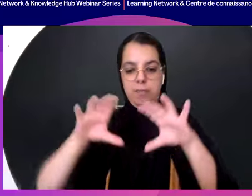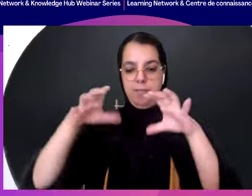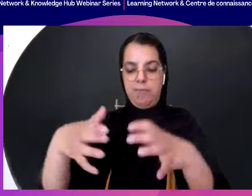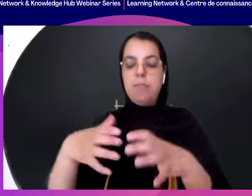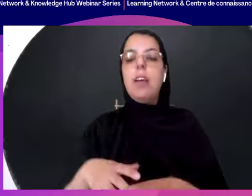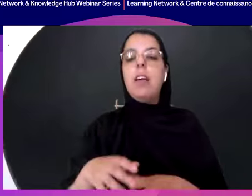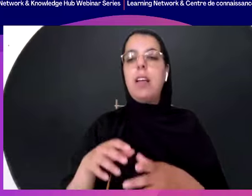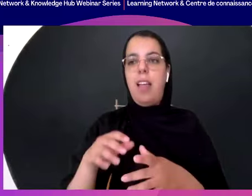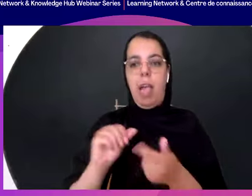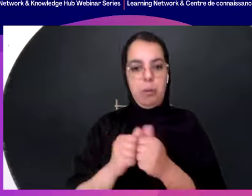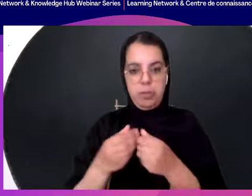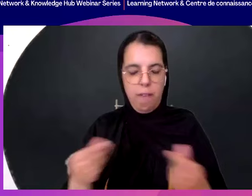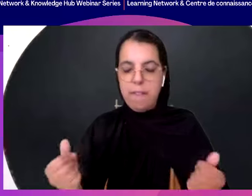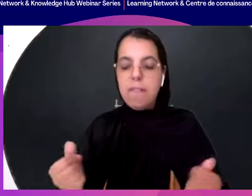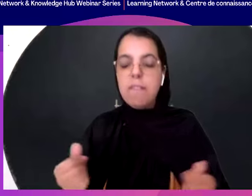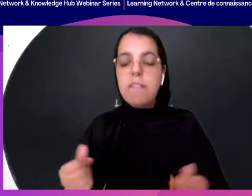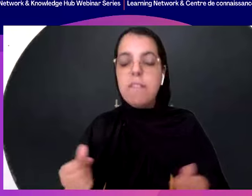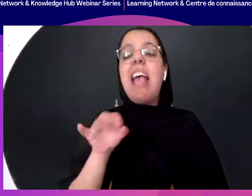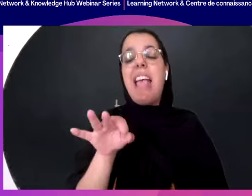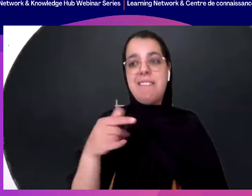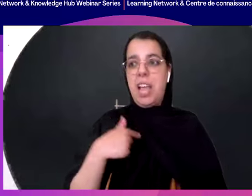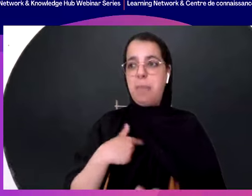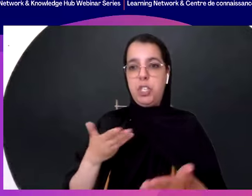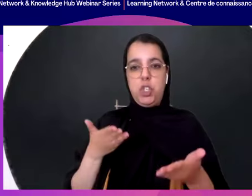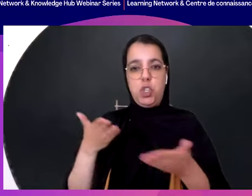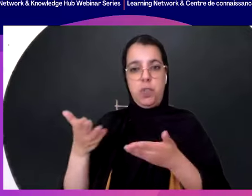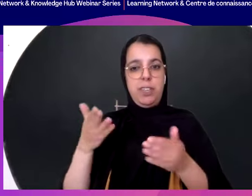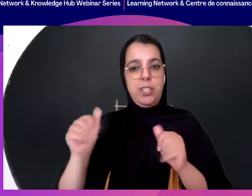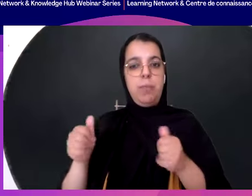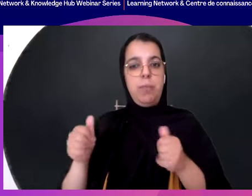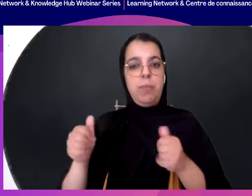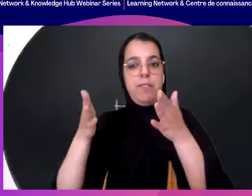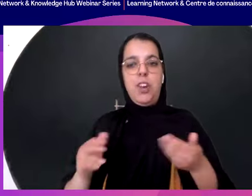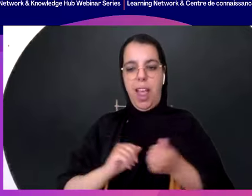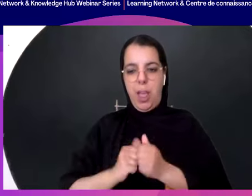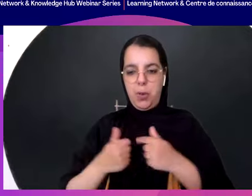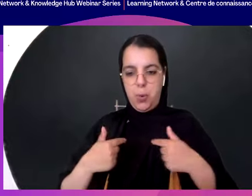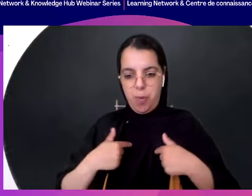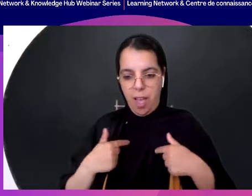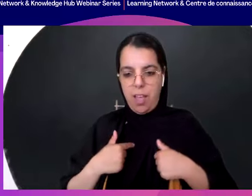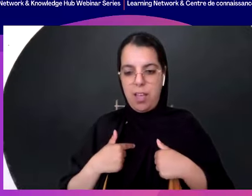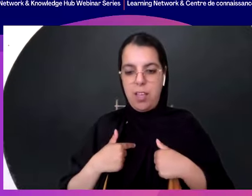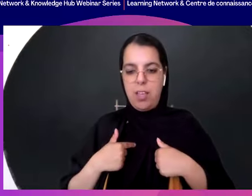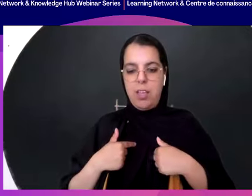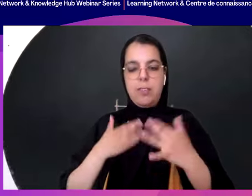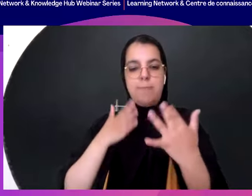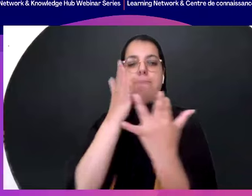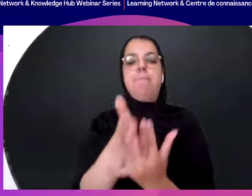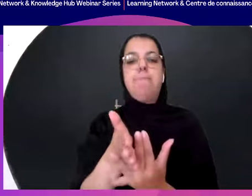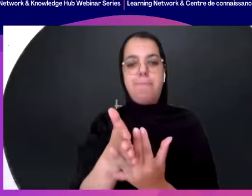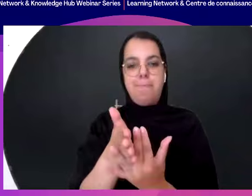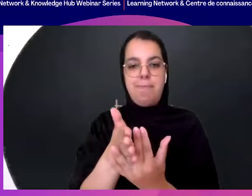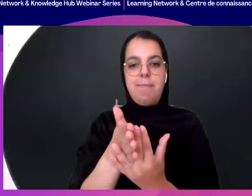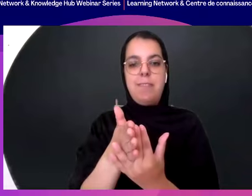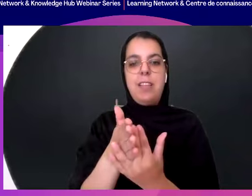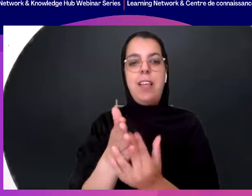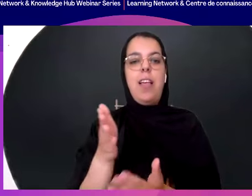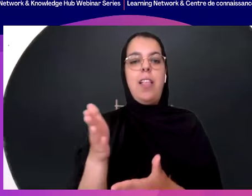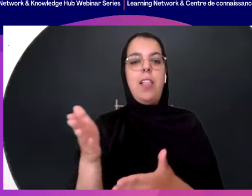provider, how can you work to address lateral violence in a way that respects sort of diverse